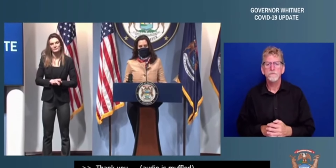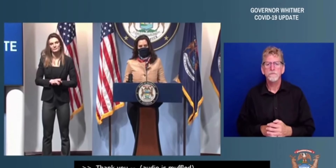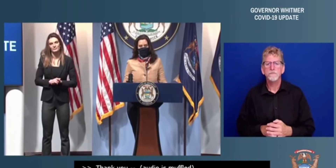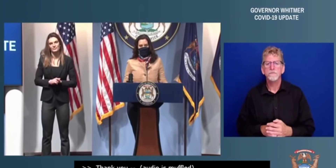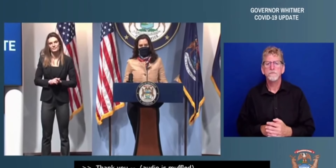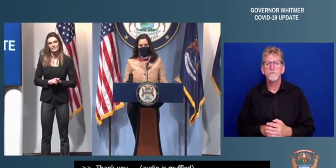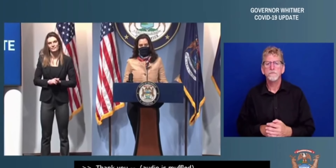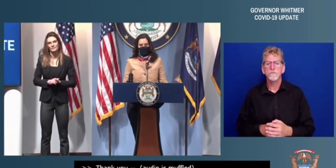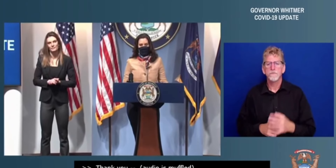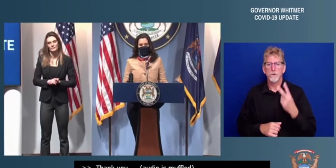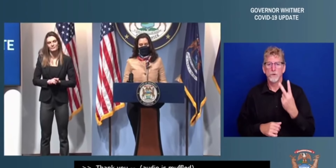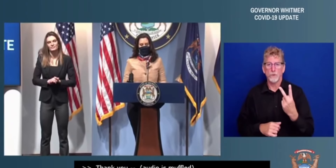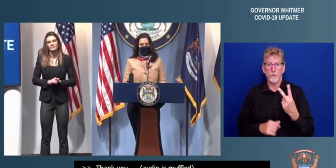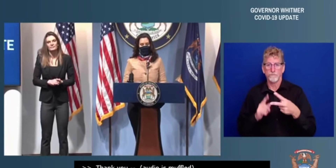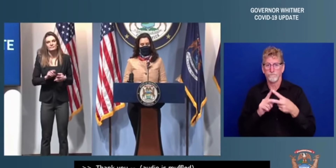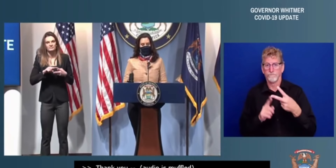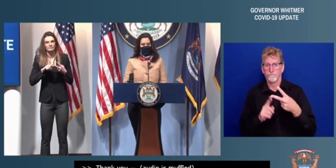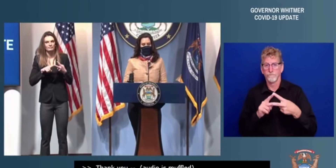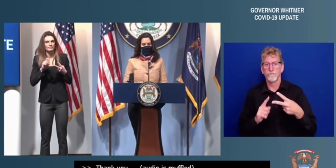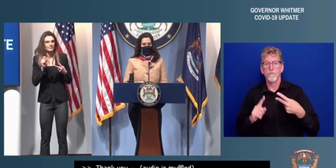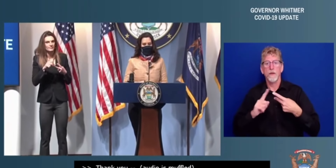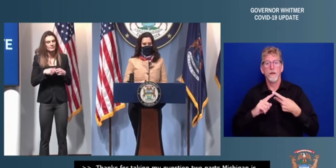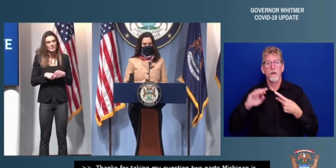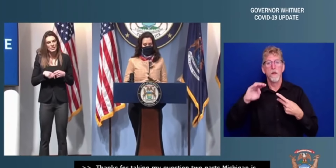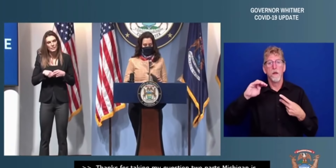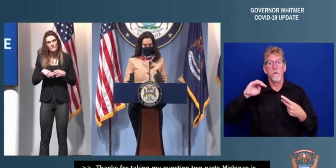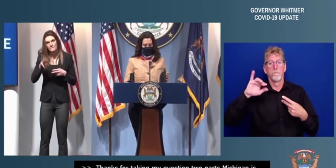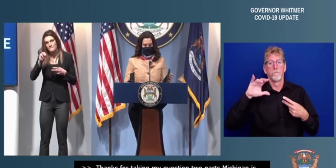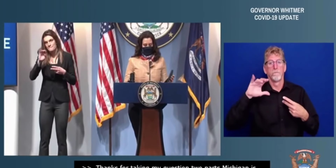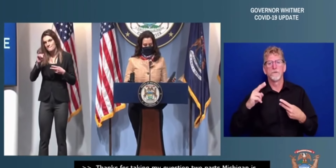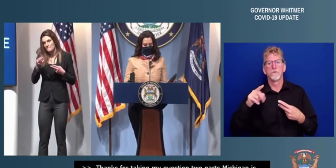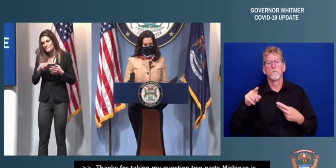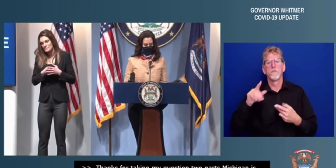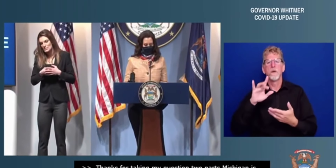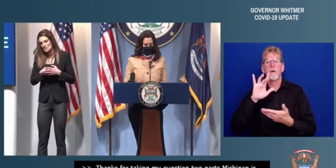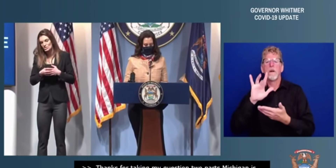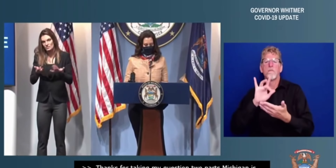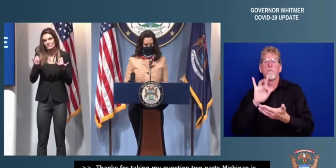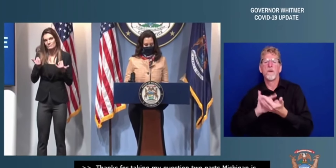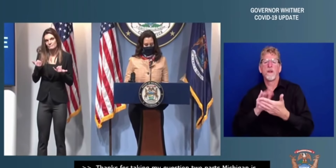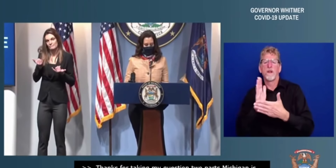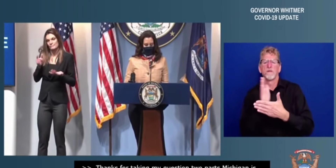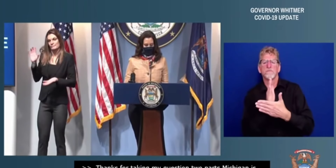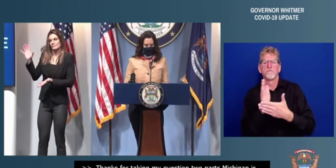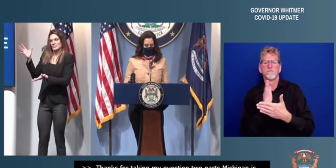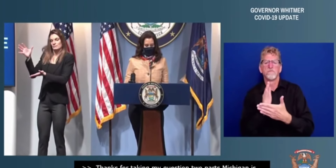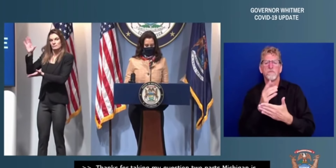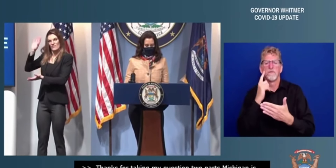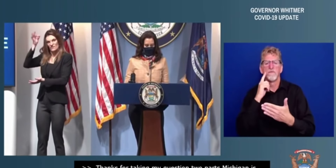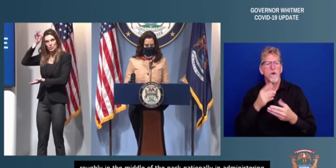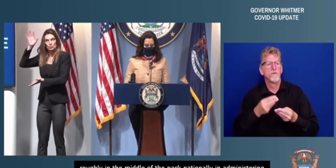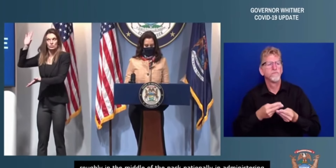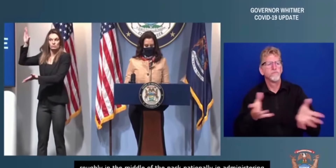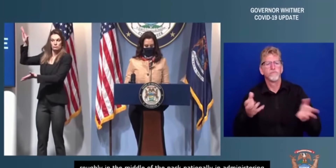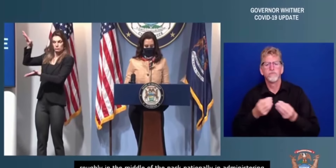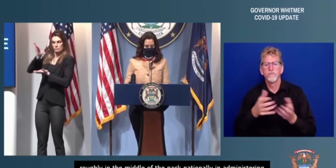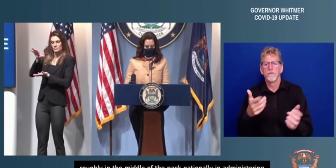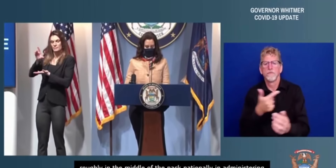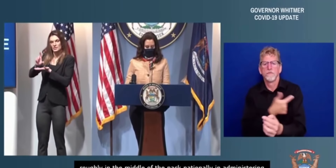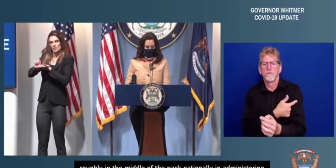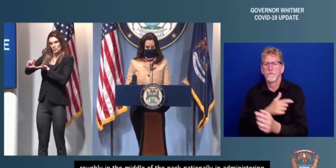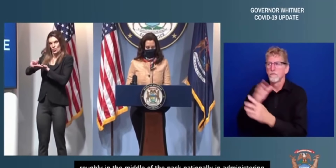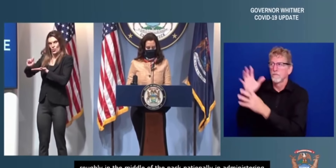One, Michigan's roughly in the middle of the pack nationally right now in administering the doses it receives from the federal government. I'm